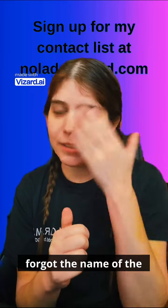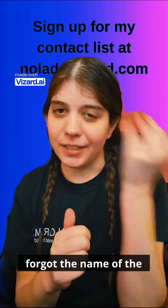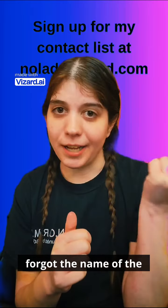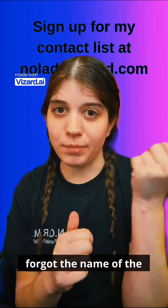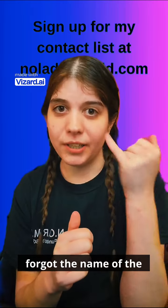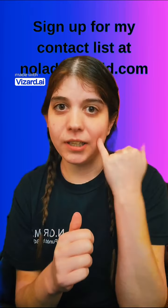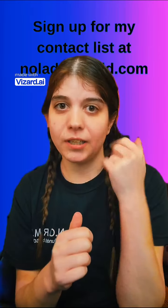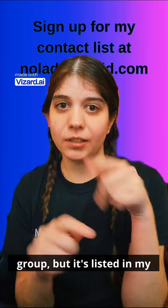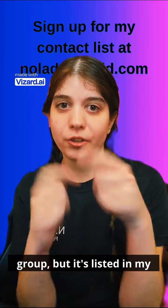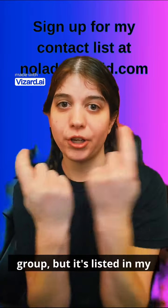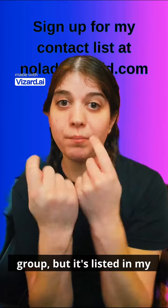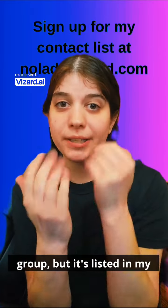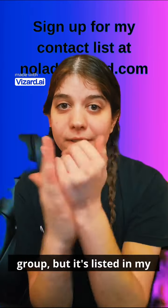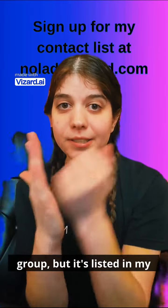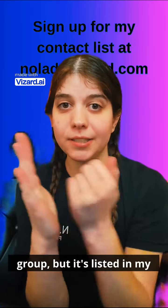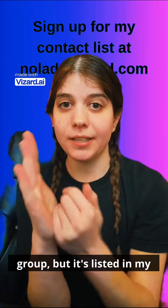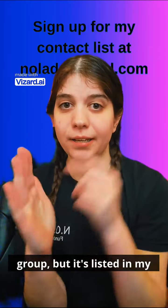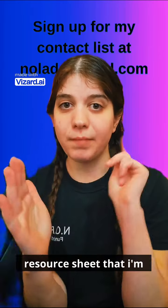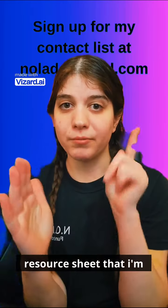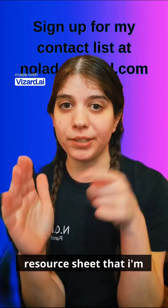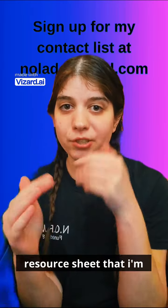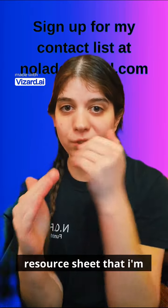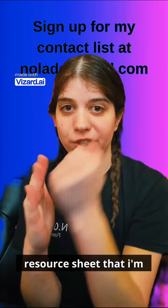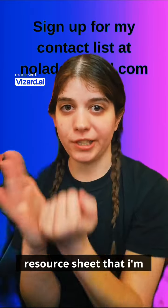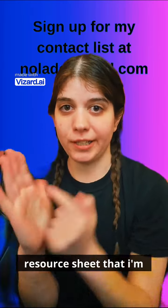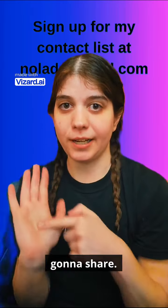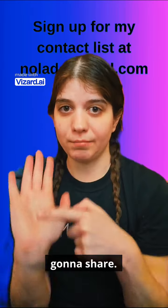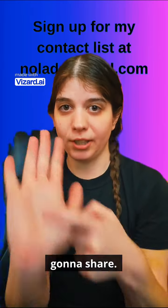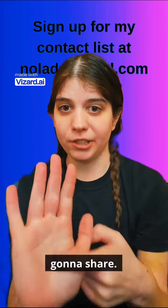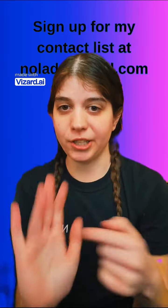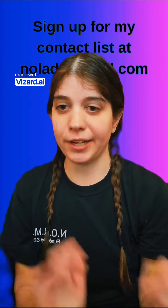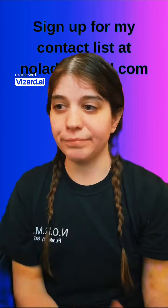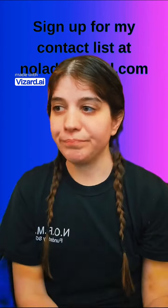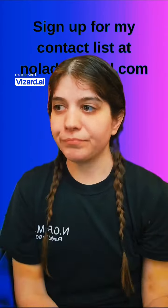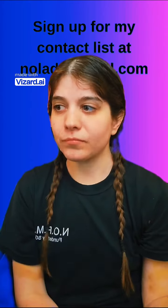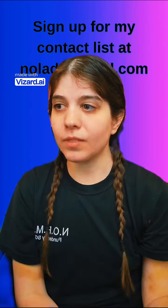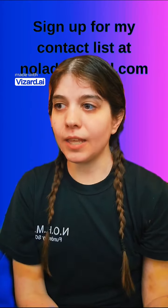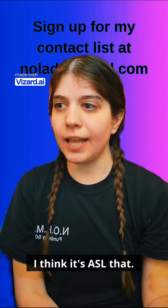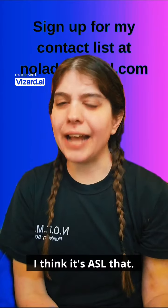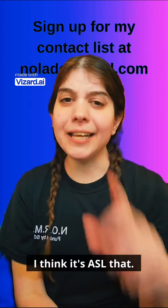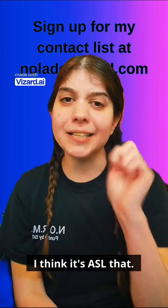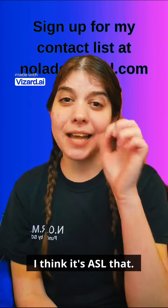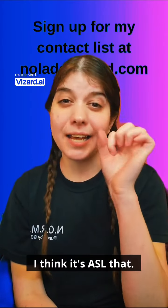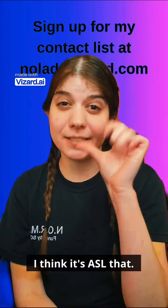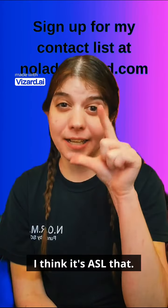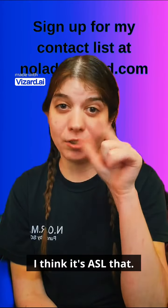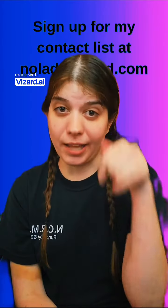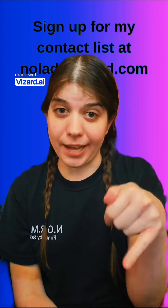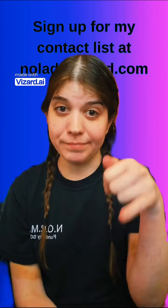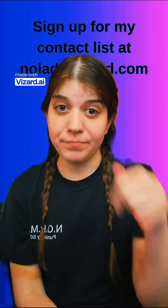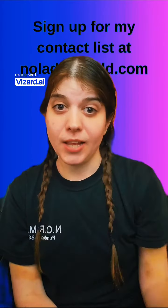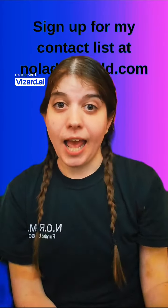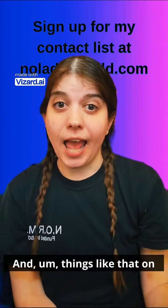name of the group, but it's listed in my resource sheet that I'm gonna share. I think it's ASL that, and